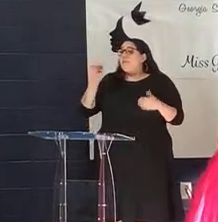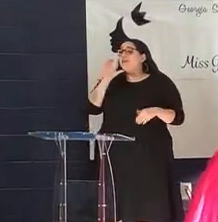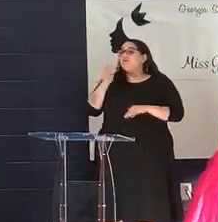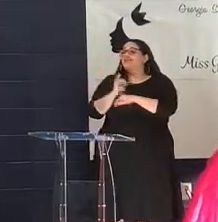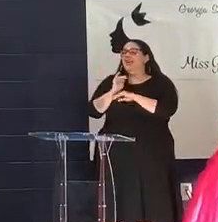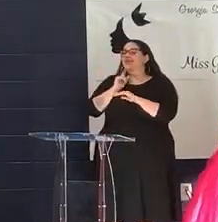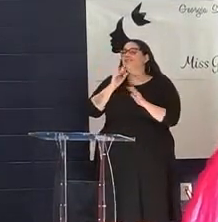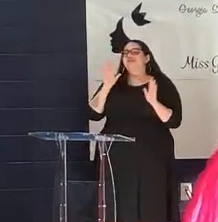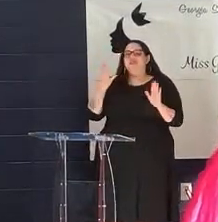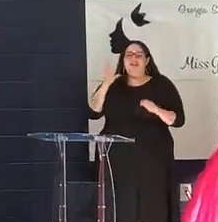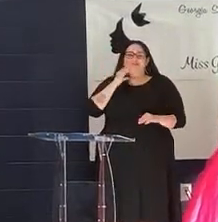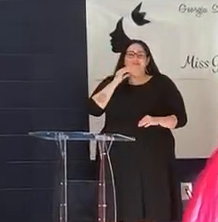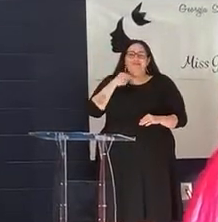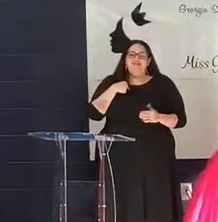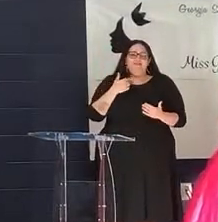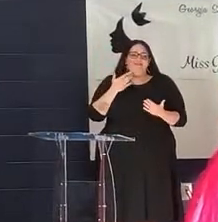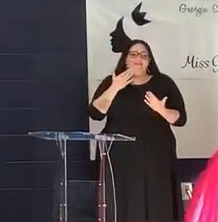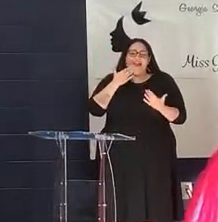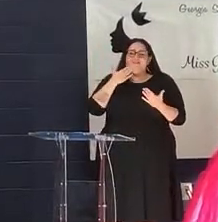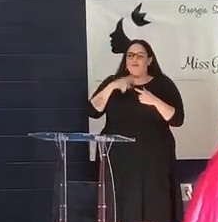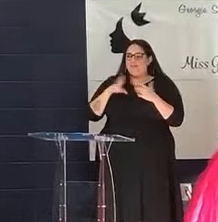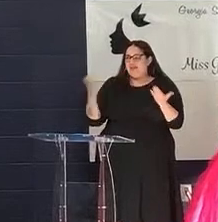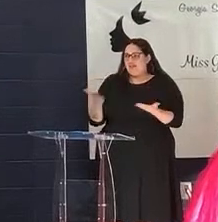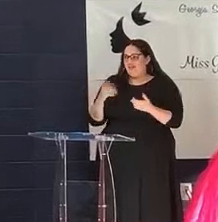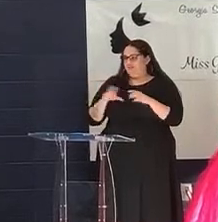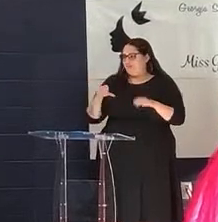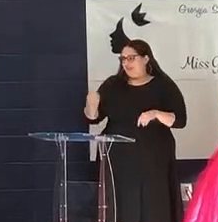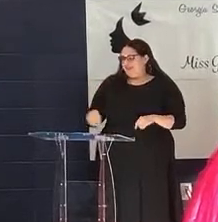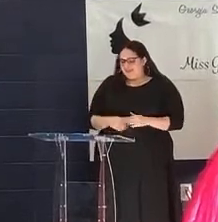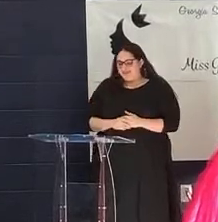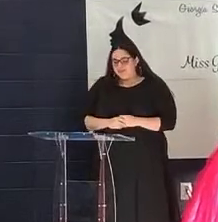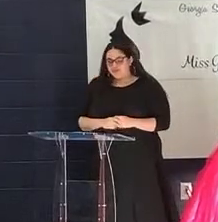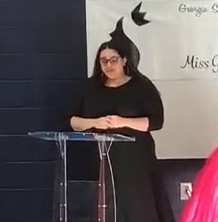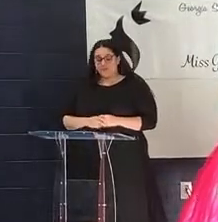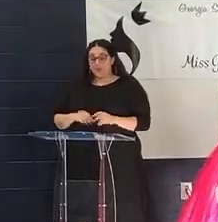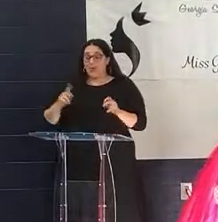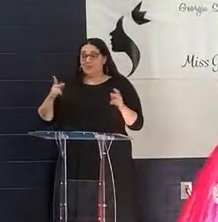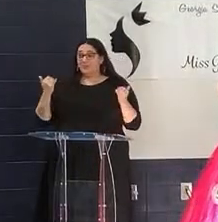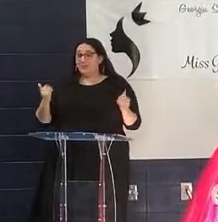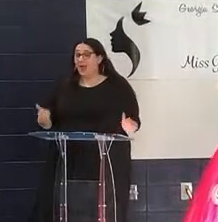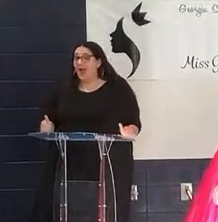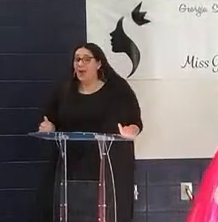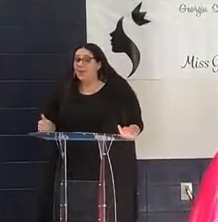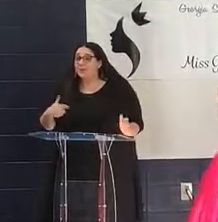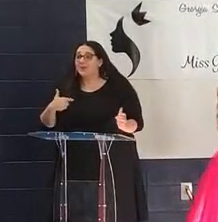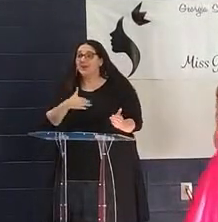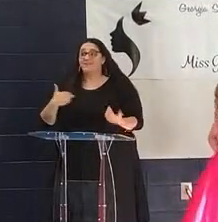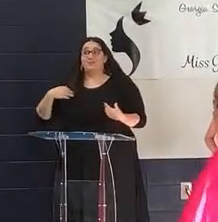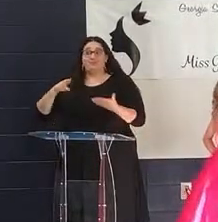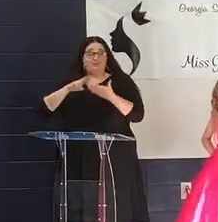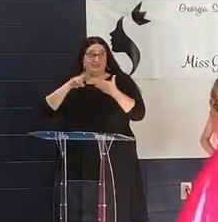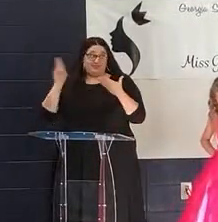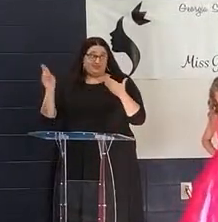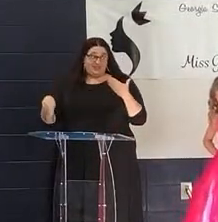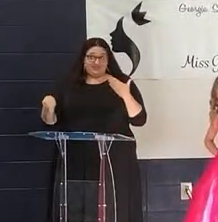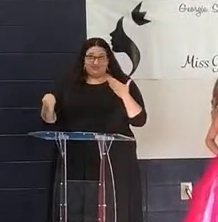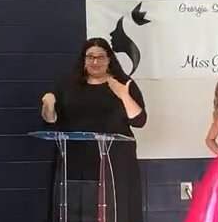well. So I've enjoyed being the MC for you all this evening. It's been quite an event. So now we have